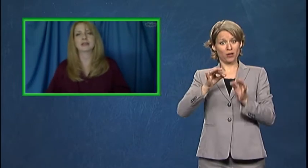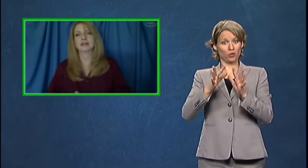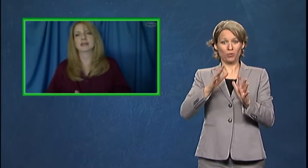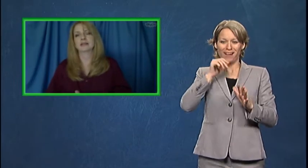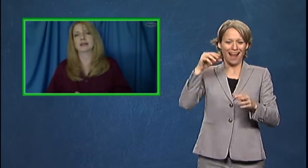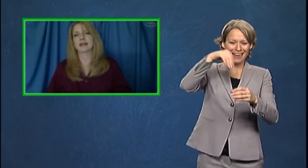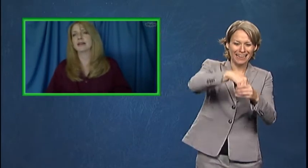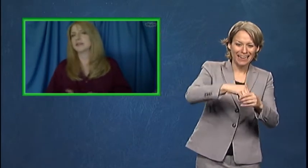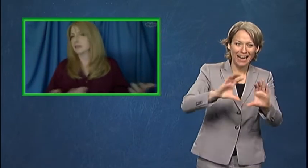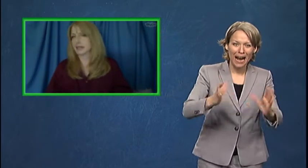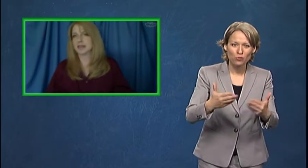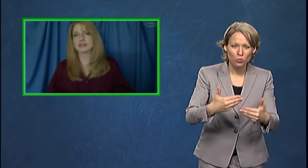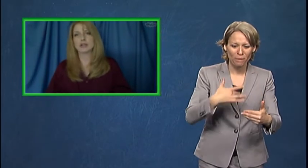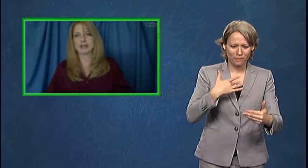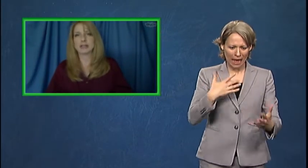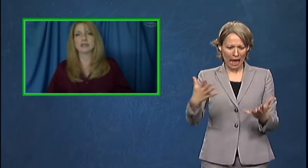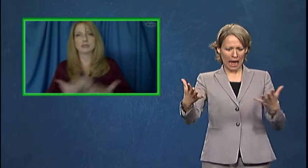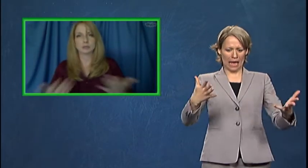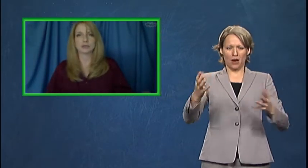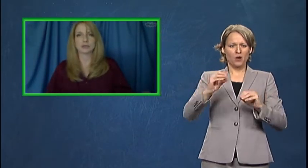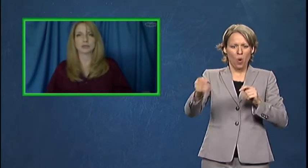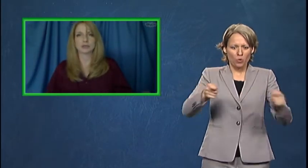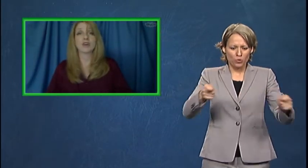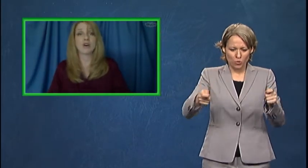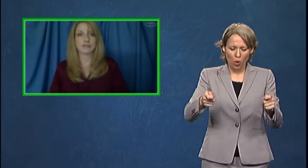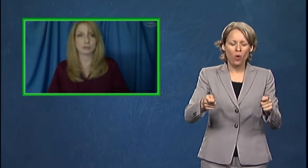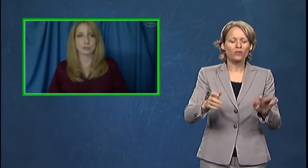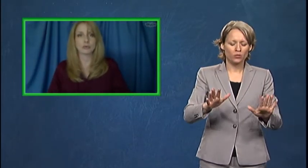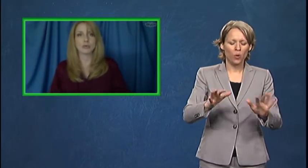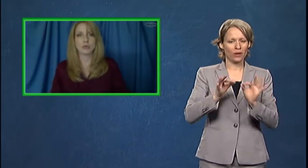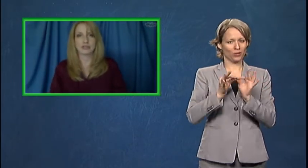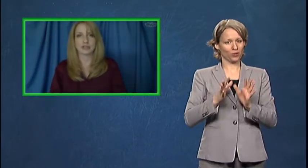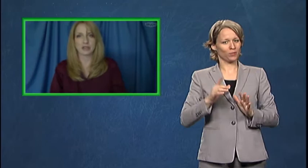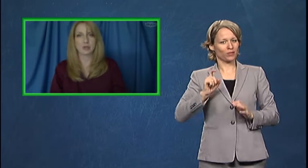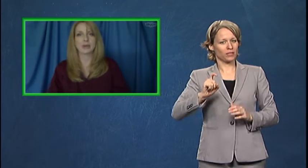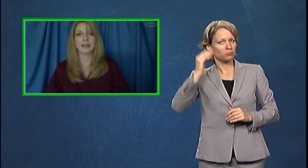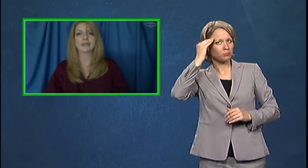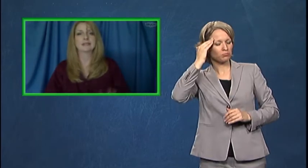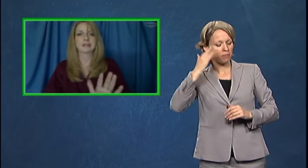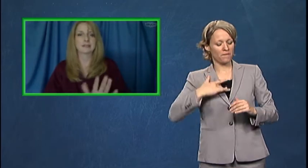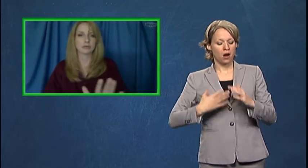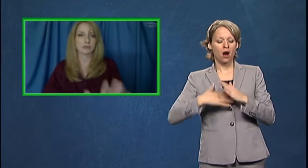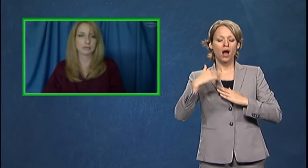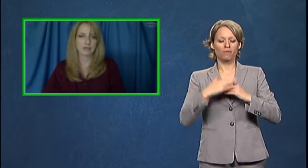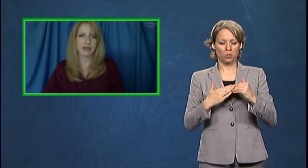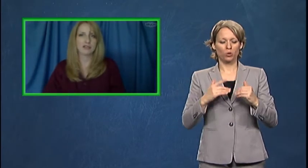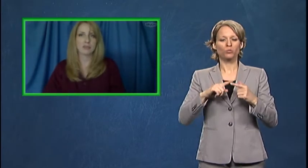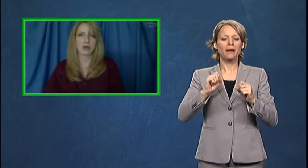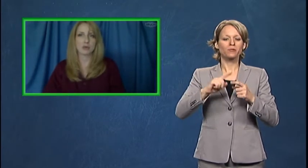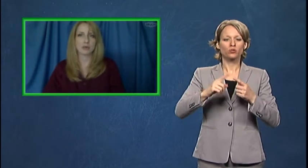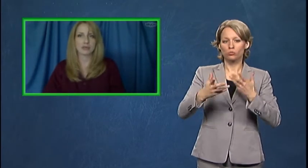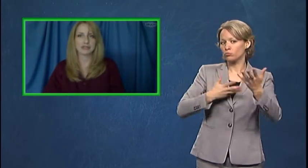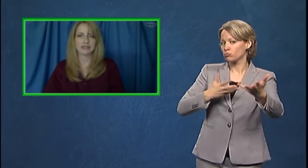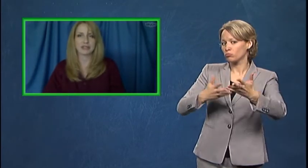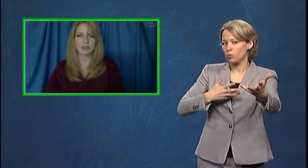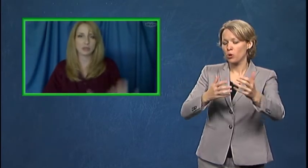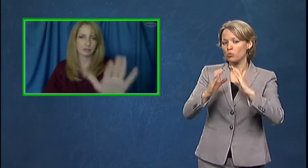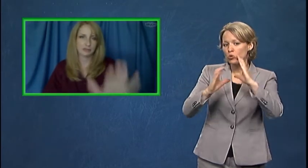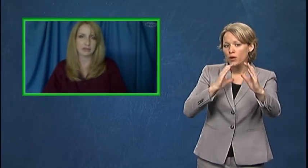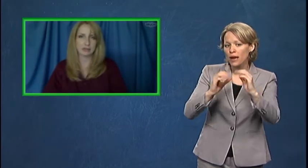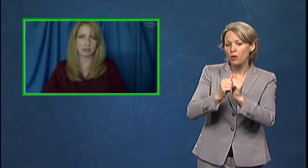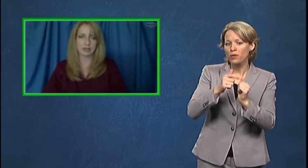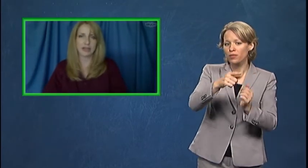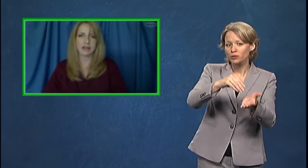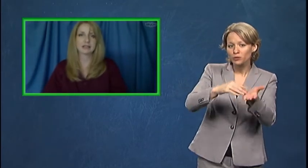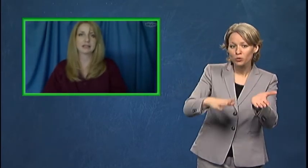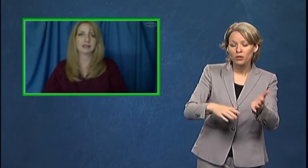disorienting. And again, training the interpreters to feel comfortable with the equipment, to have PowerPoints available for